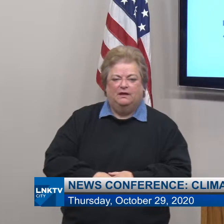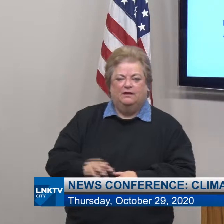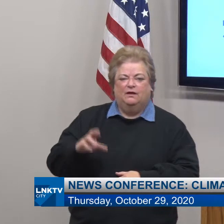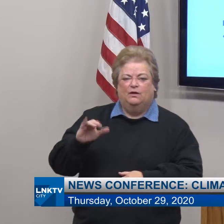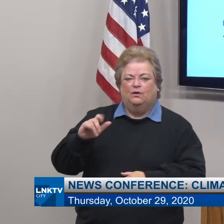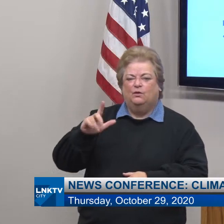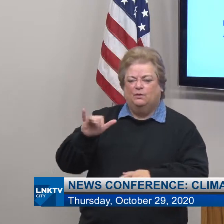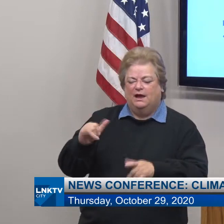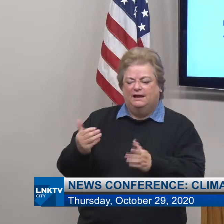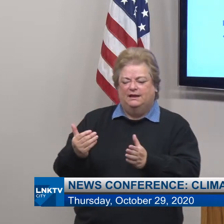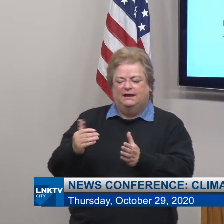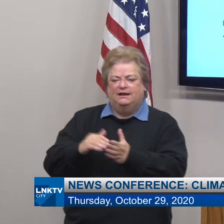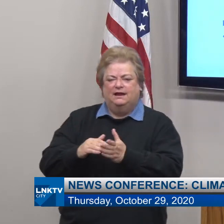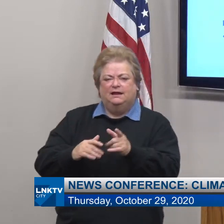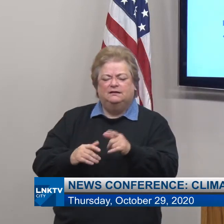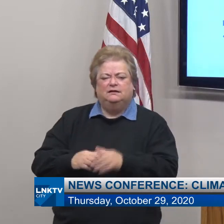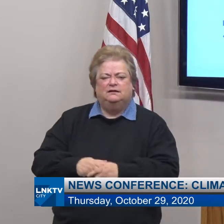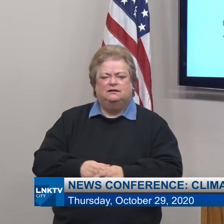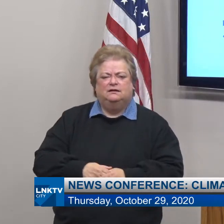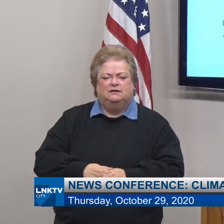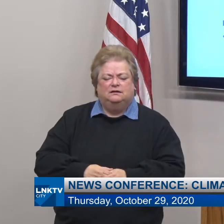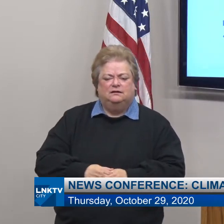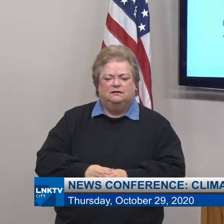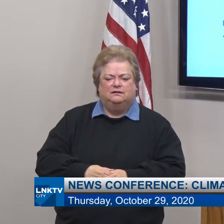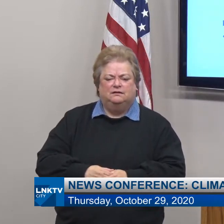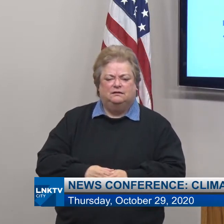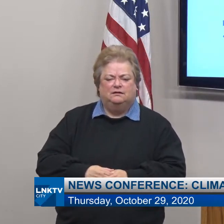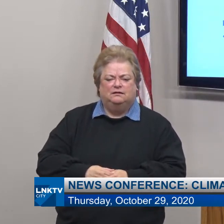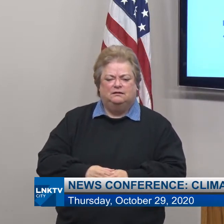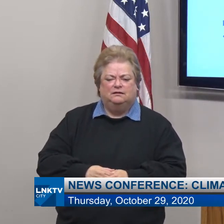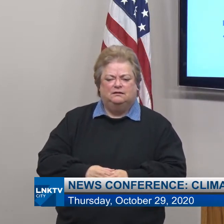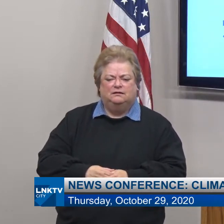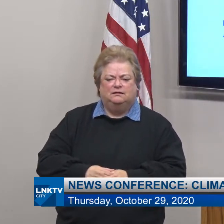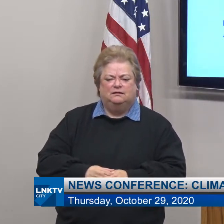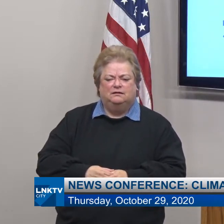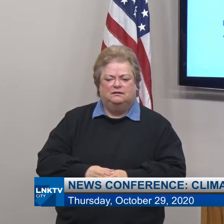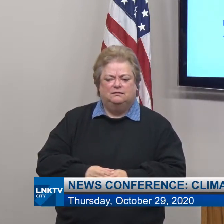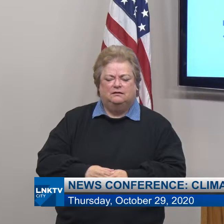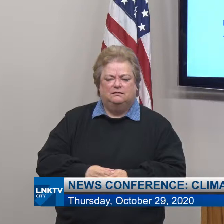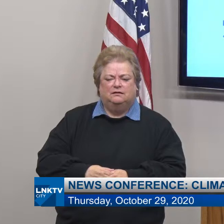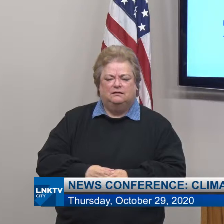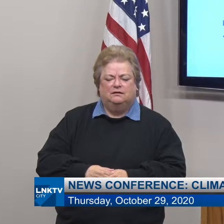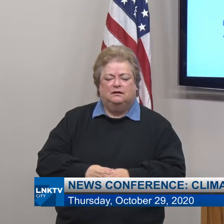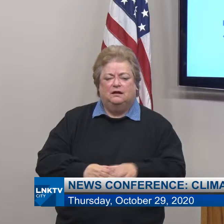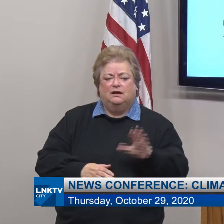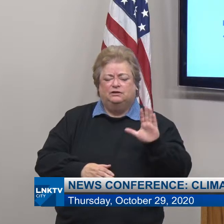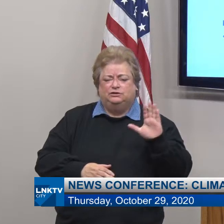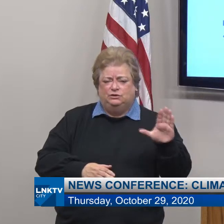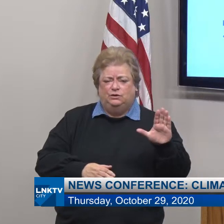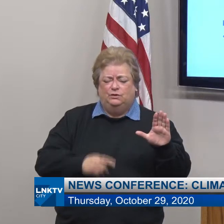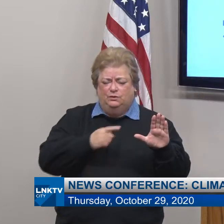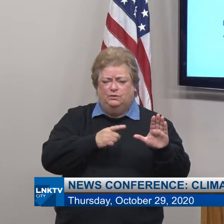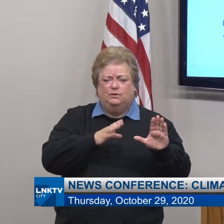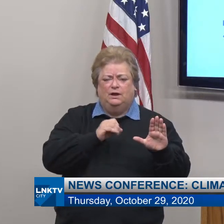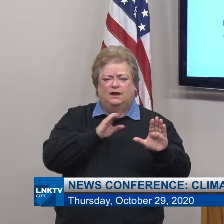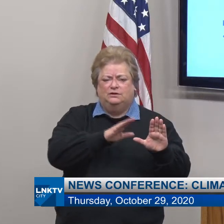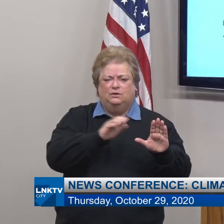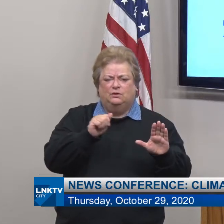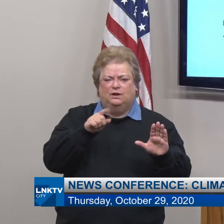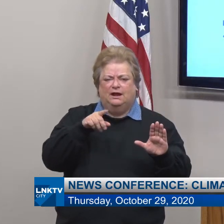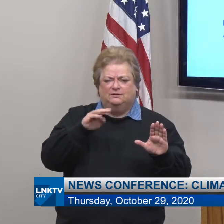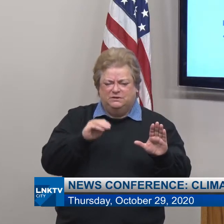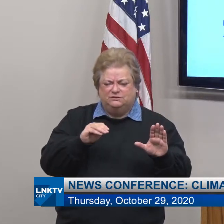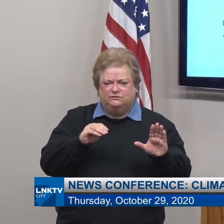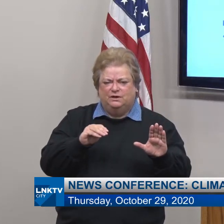Mayor, follow up. How does this... how do you and your administration sort of